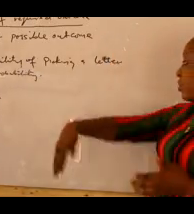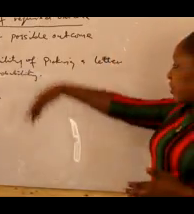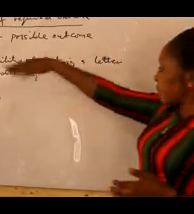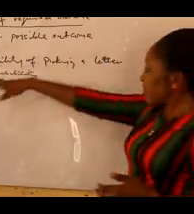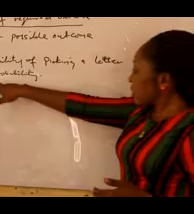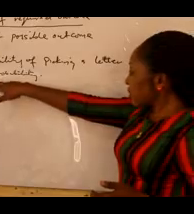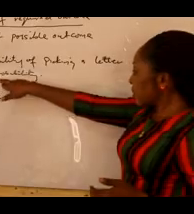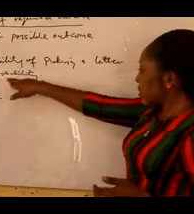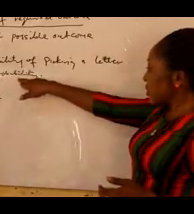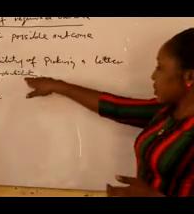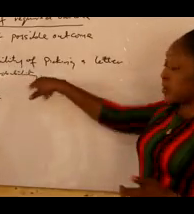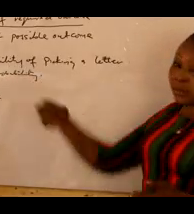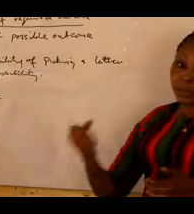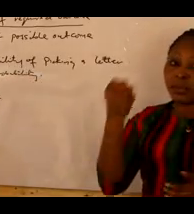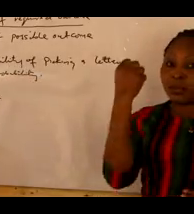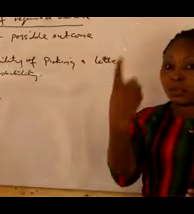Probability.